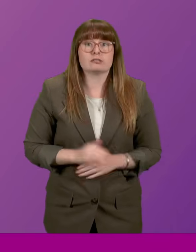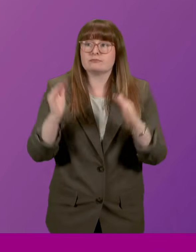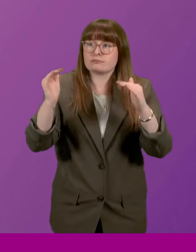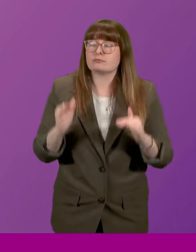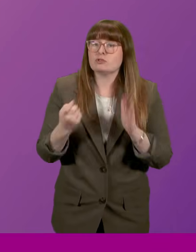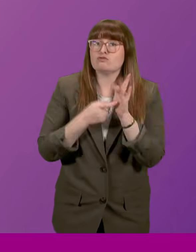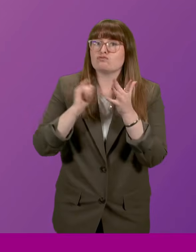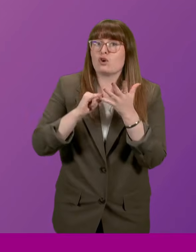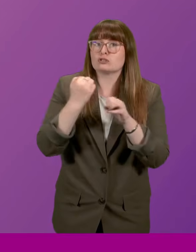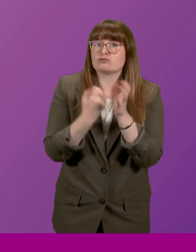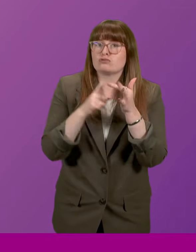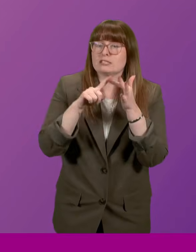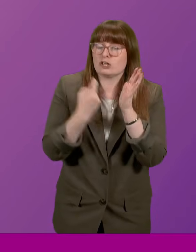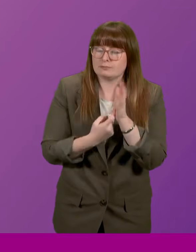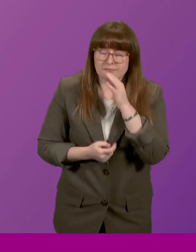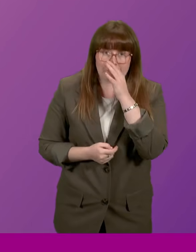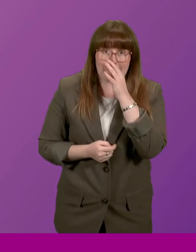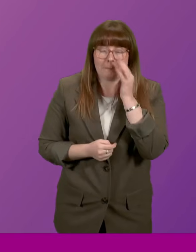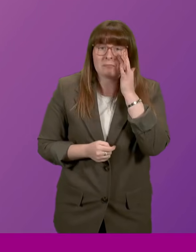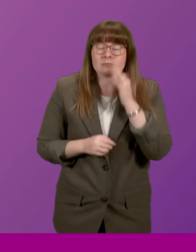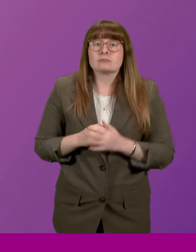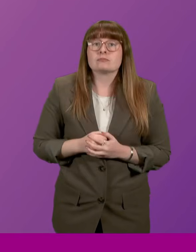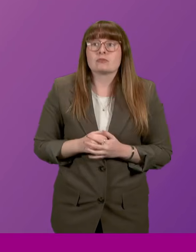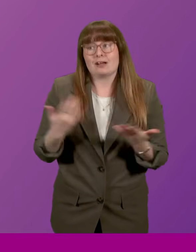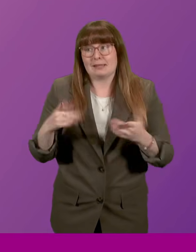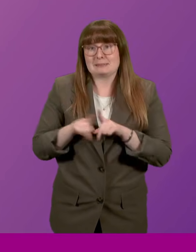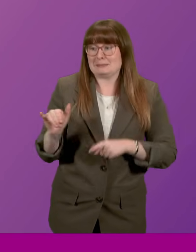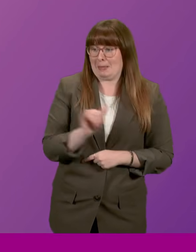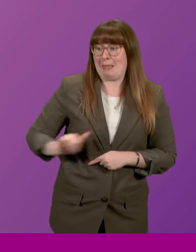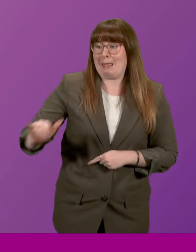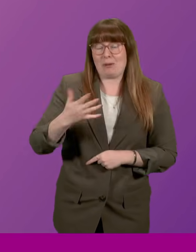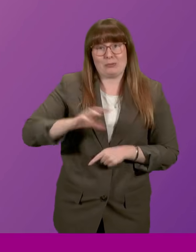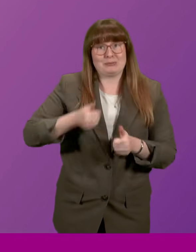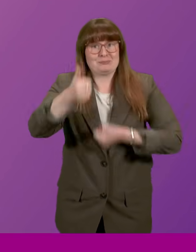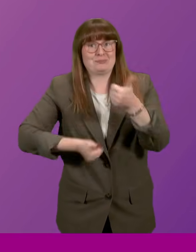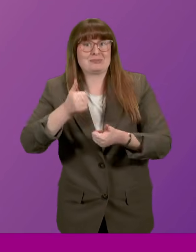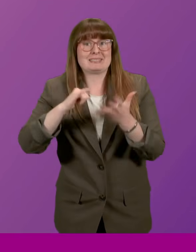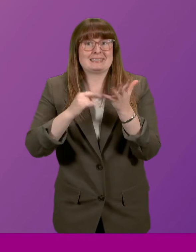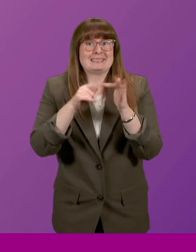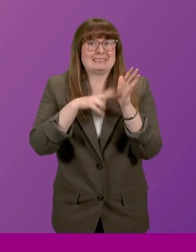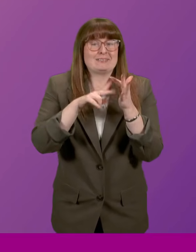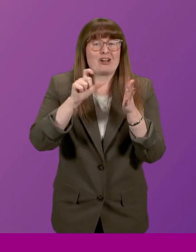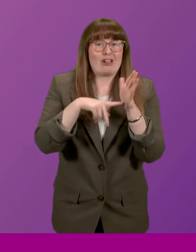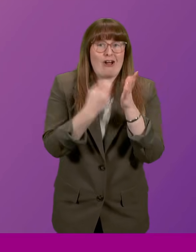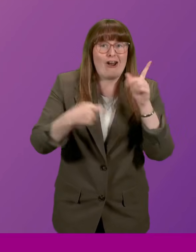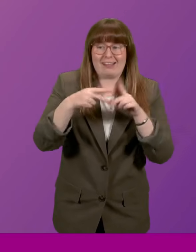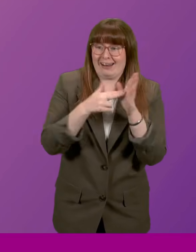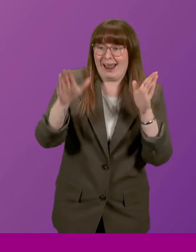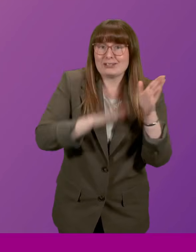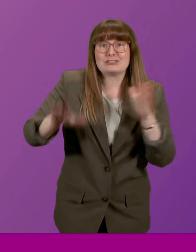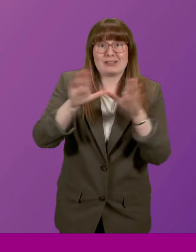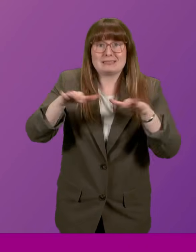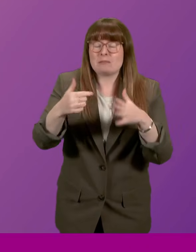Greer. Thank you, and like the First Minister and colleagues, can I start by congratulating Steve Clark and the national team. I